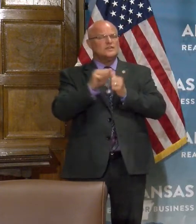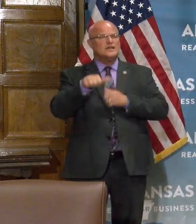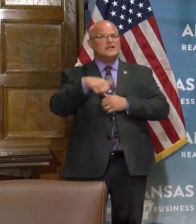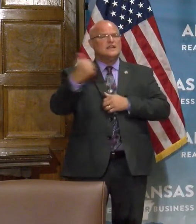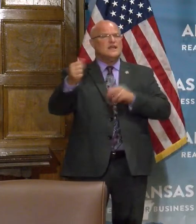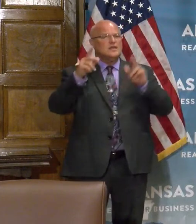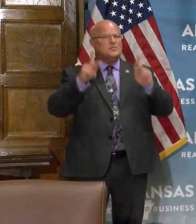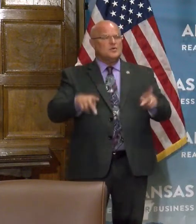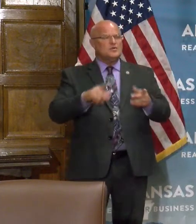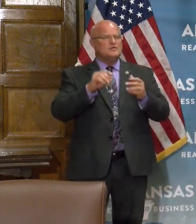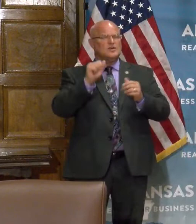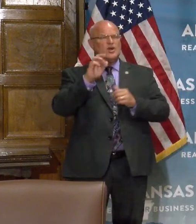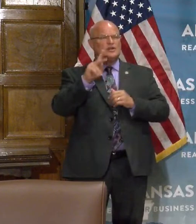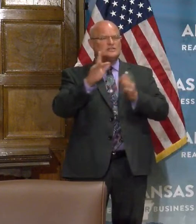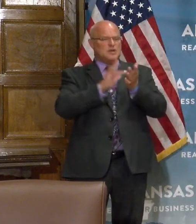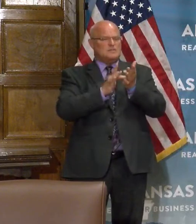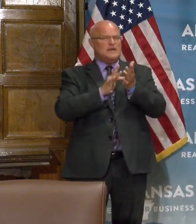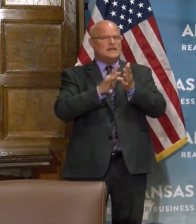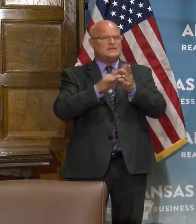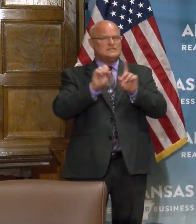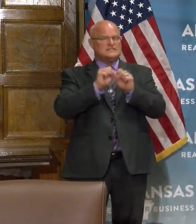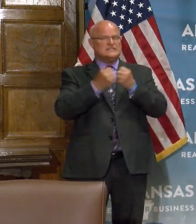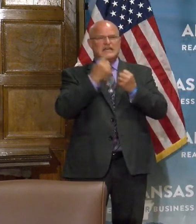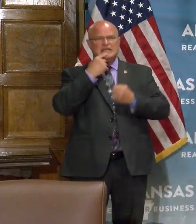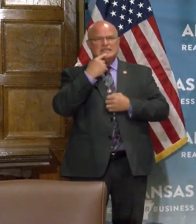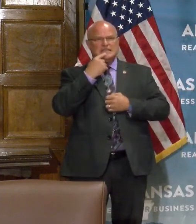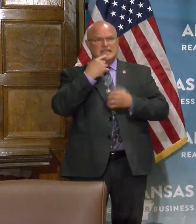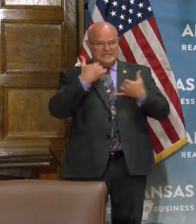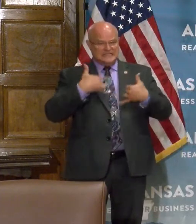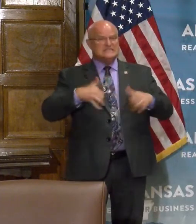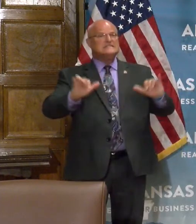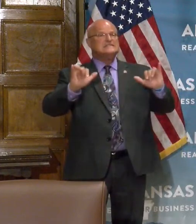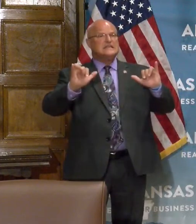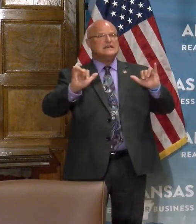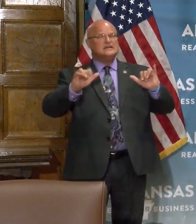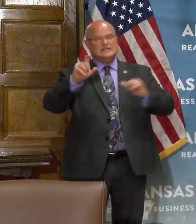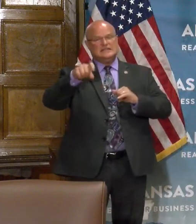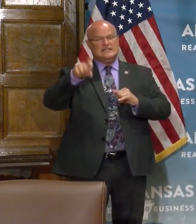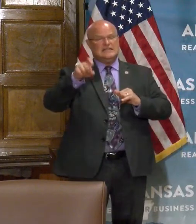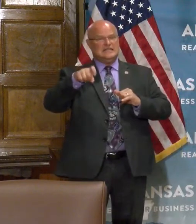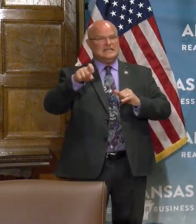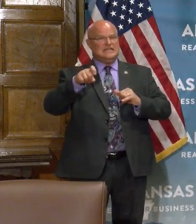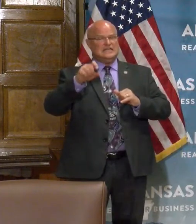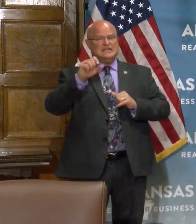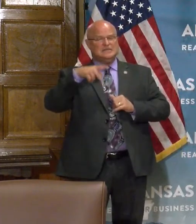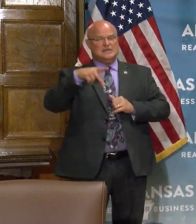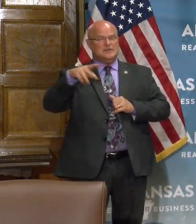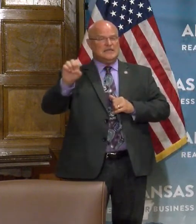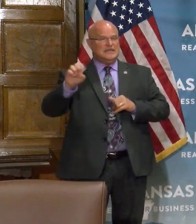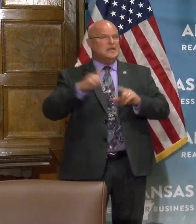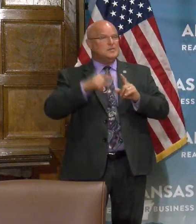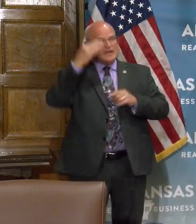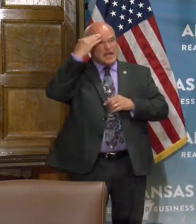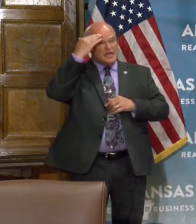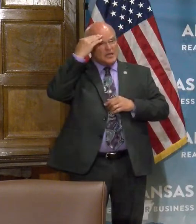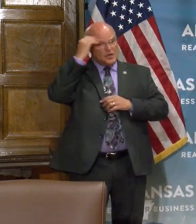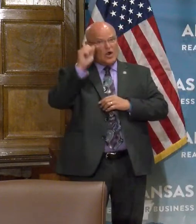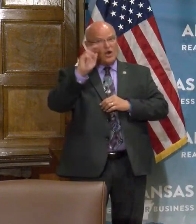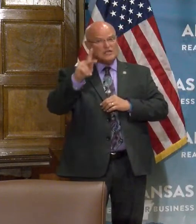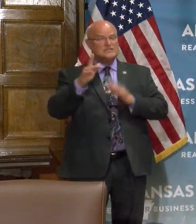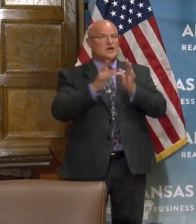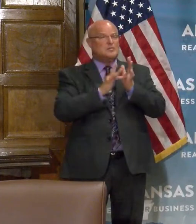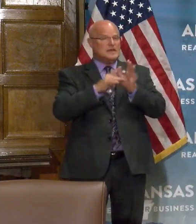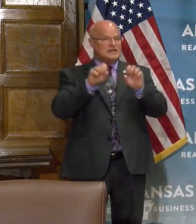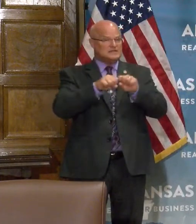Arkansas Medical Society, and both of them are saying there is still that steady need of PPE. But I know, for instance, Arkansas